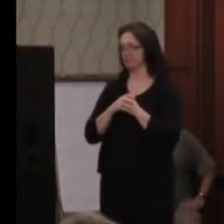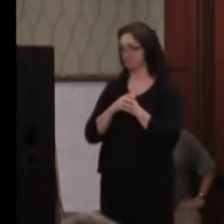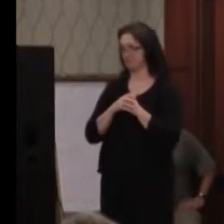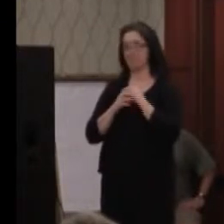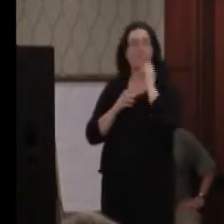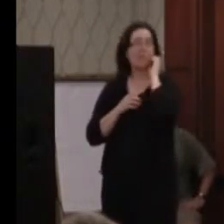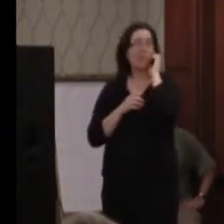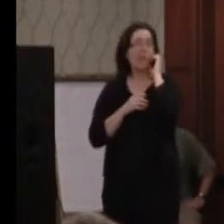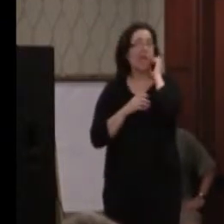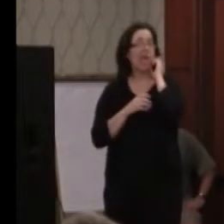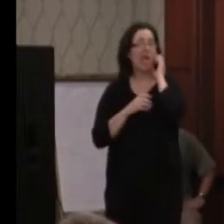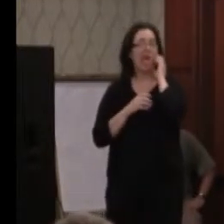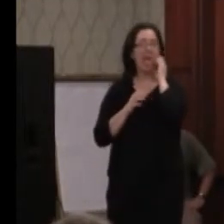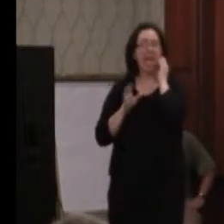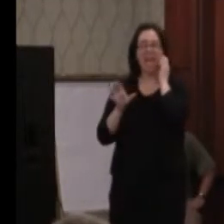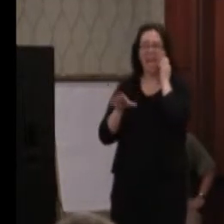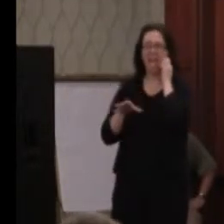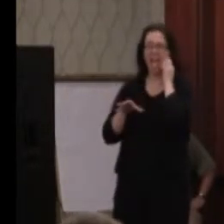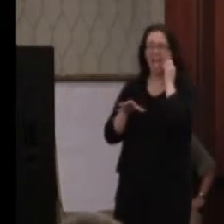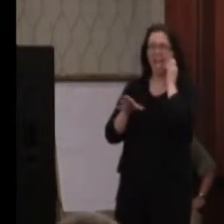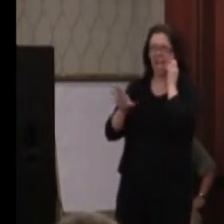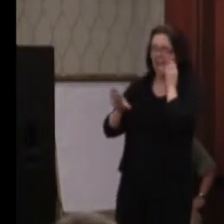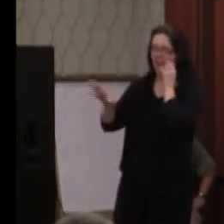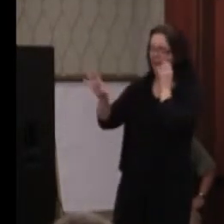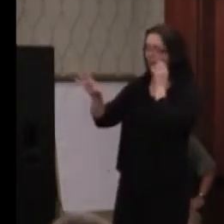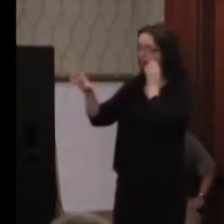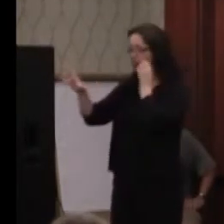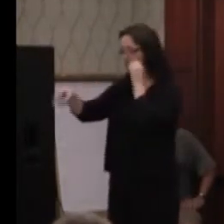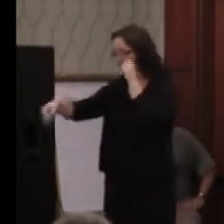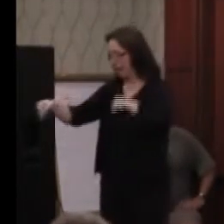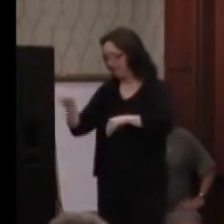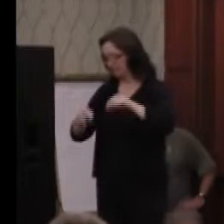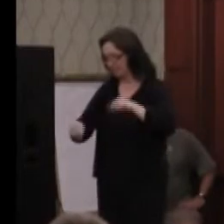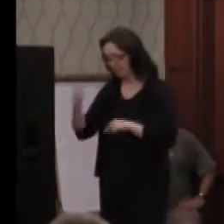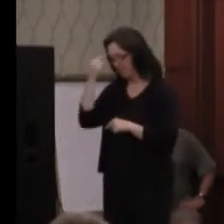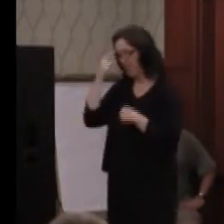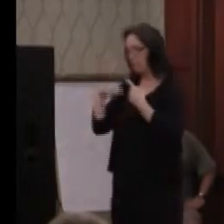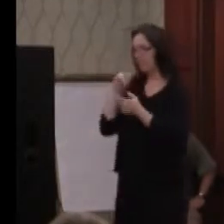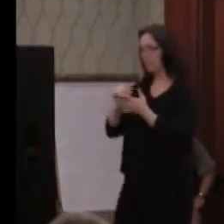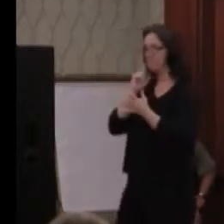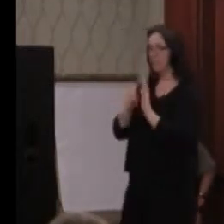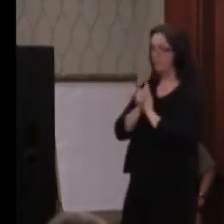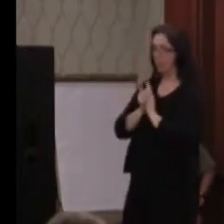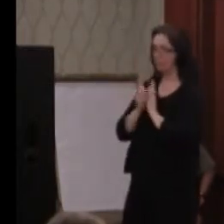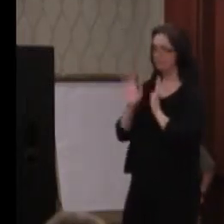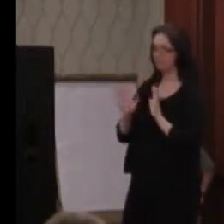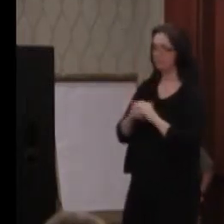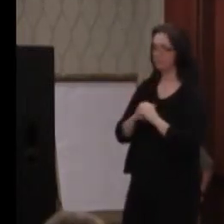Let's think about that for a moment.